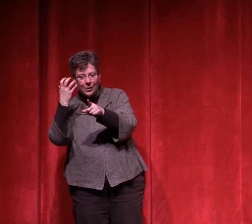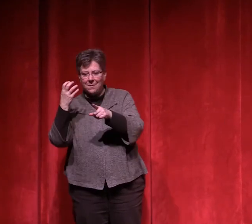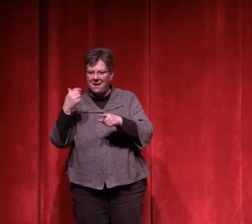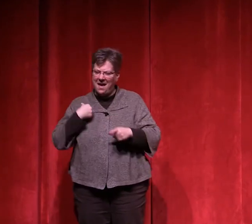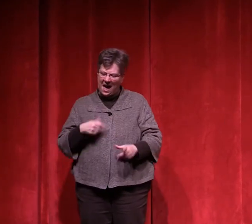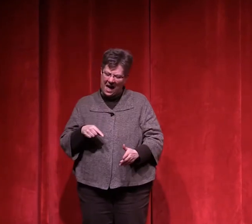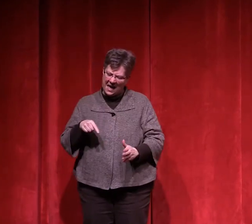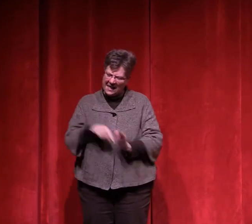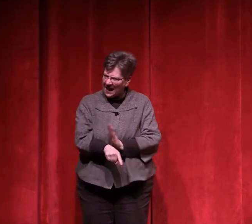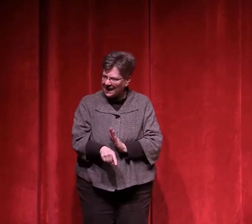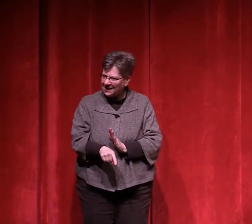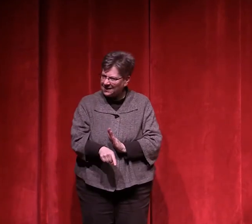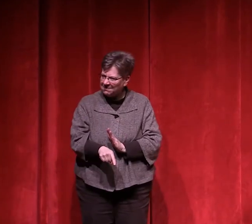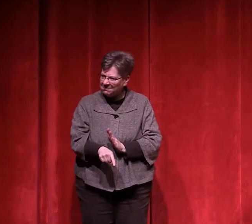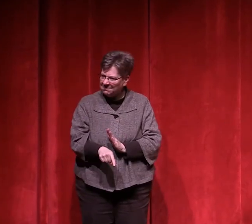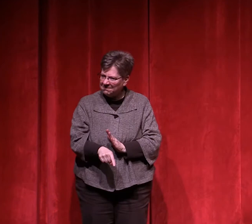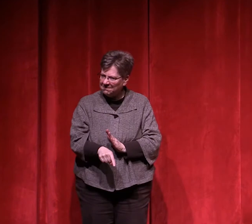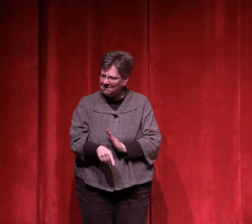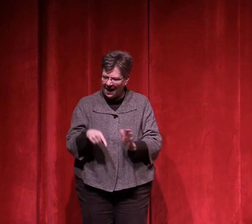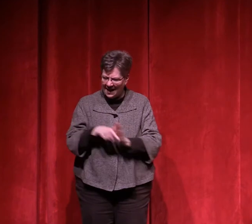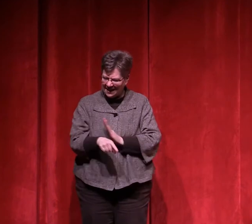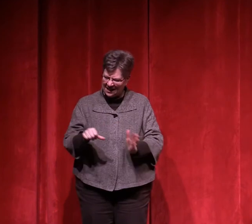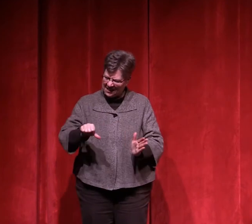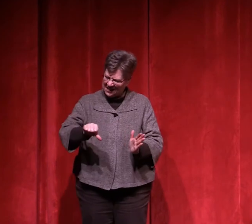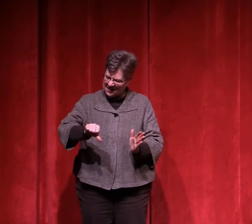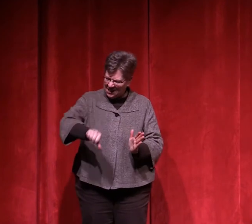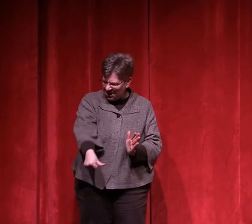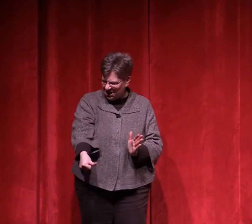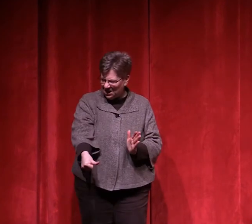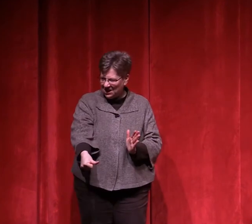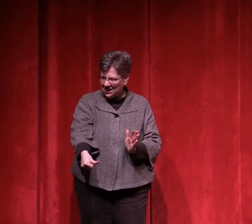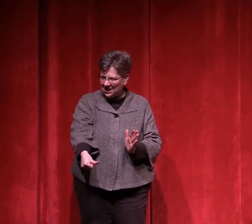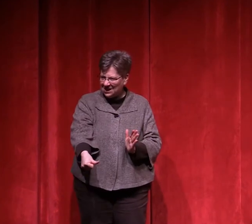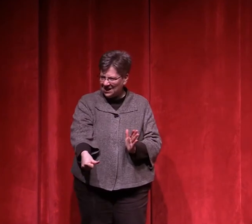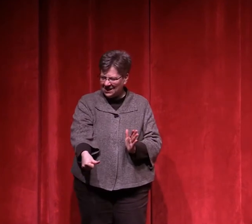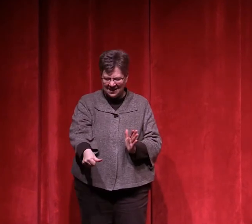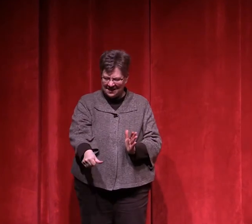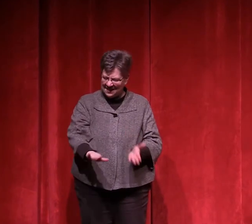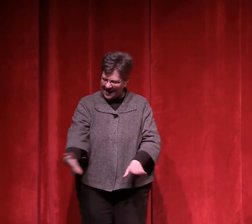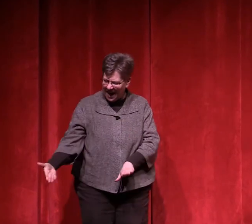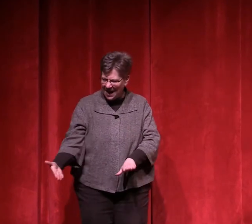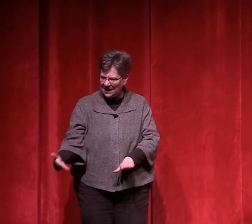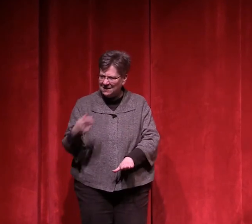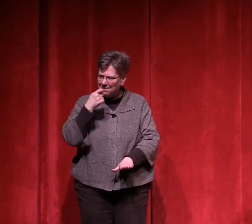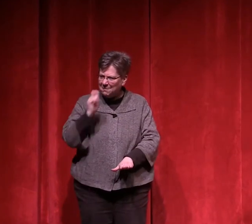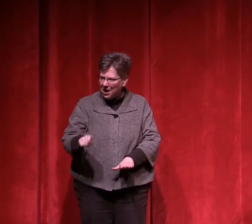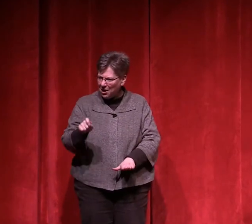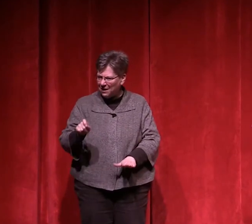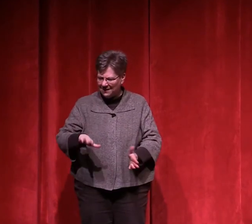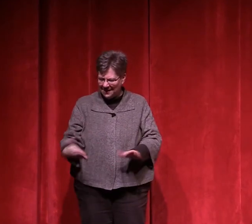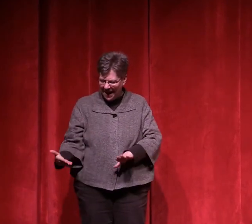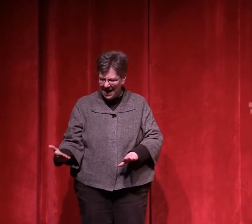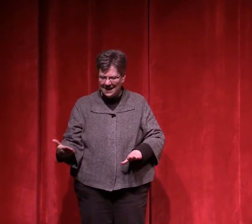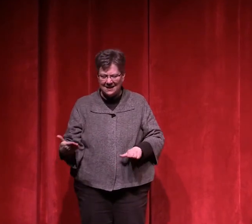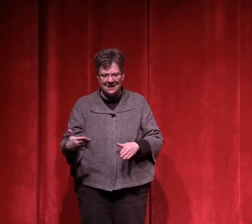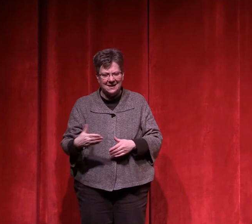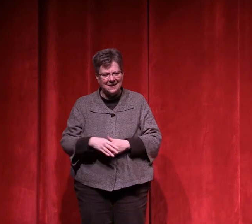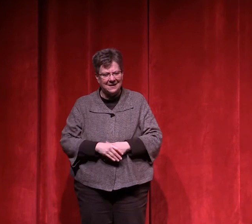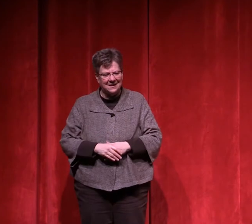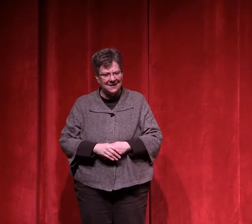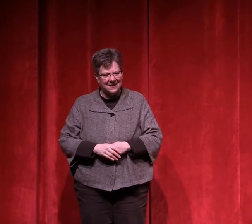Booyah, I kill it. With my thumb, I smush it. It's fucking dead. Oh my God.